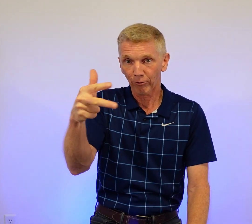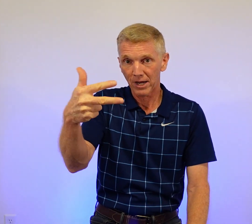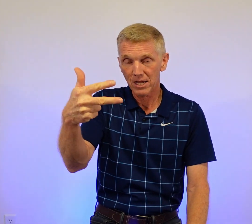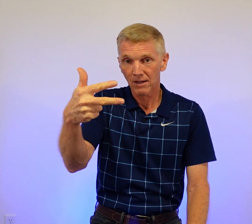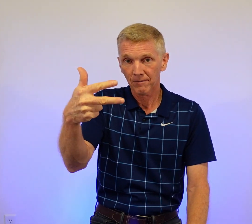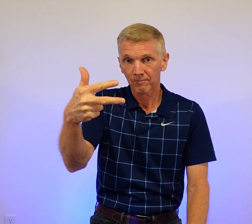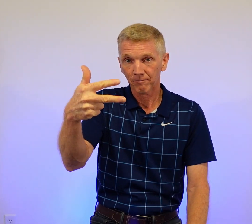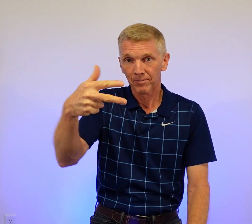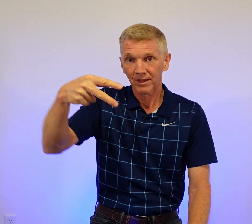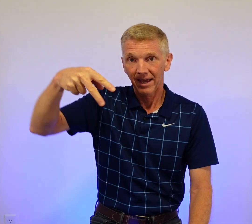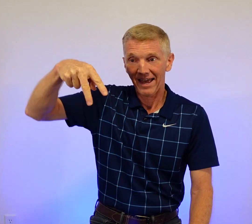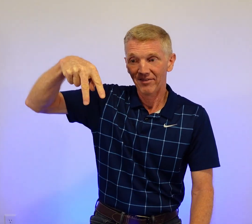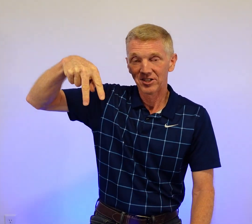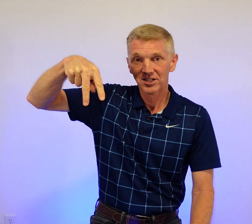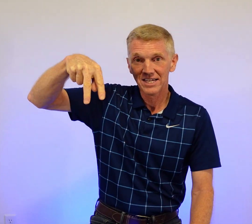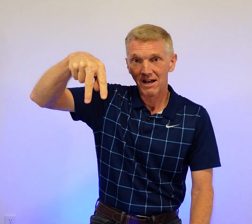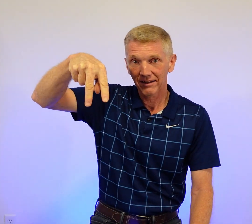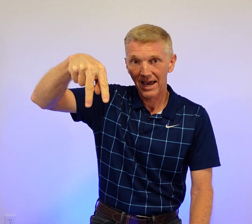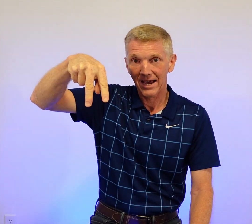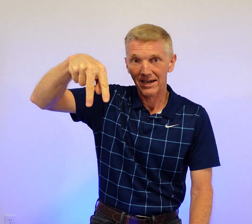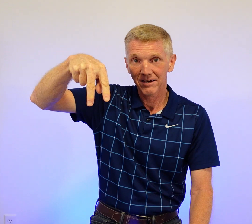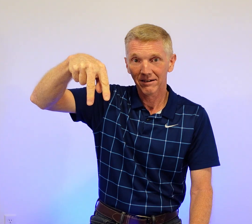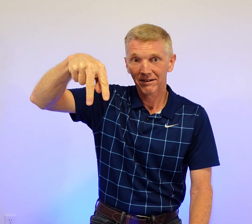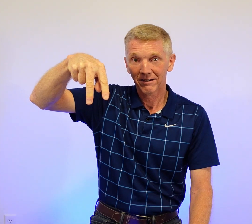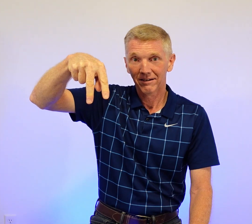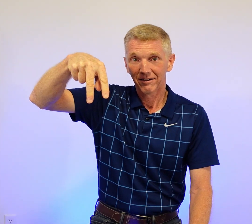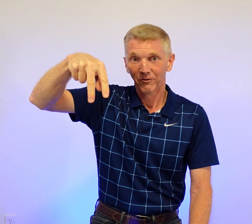CL3 and the CL-A,